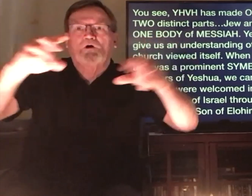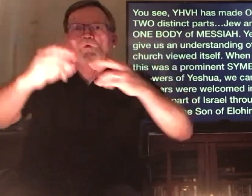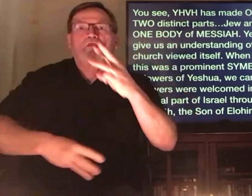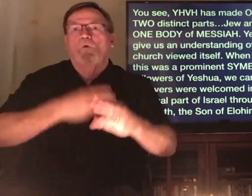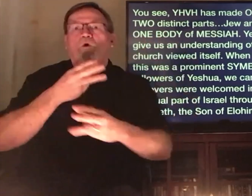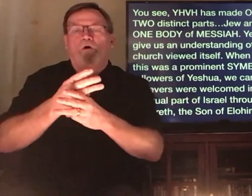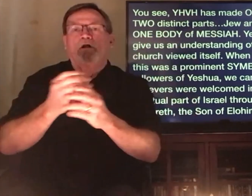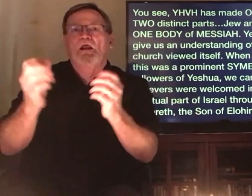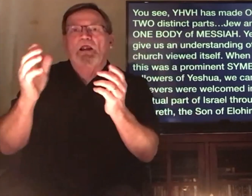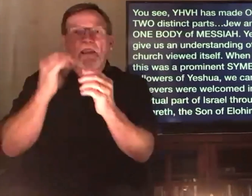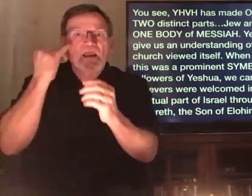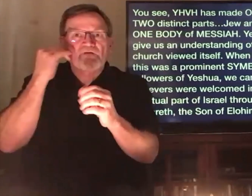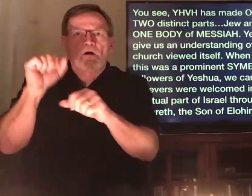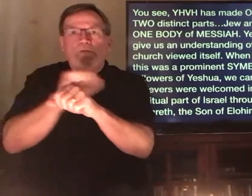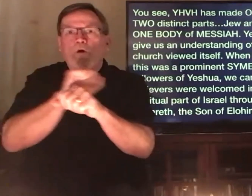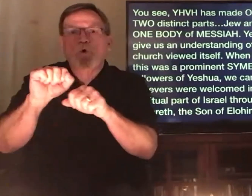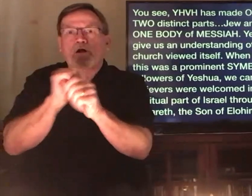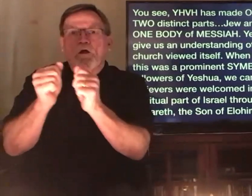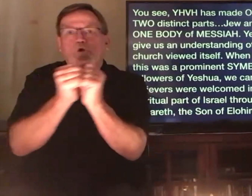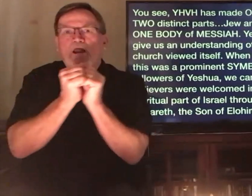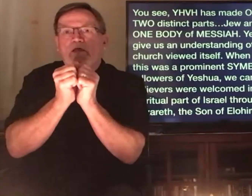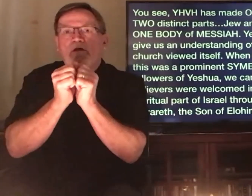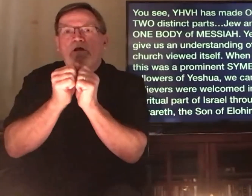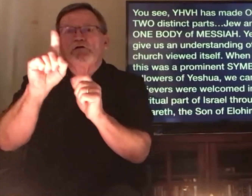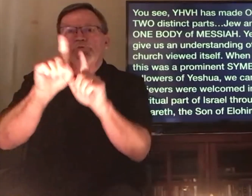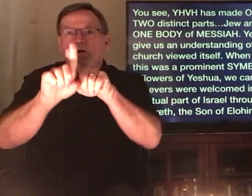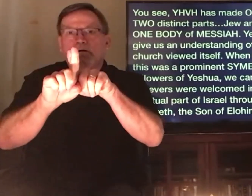Gentile believers were welcome into and